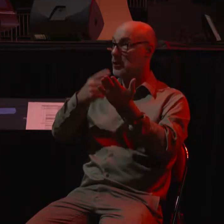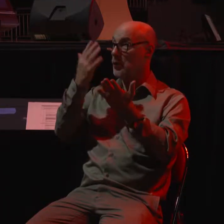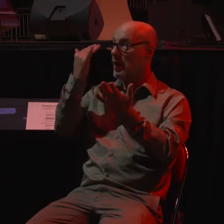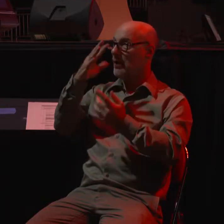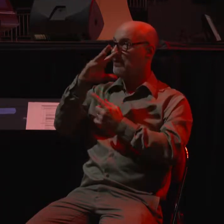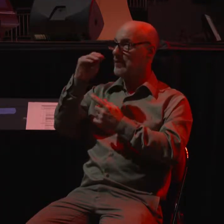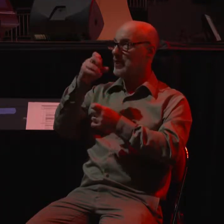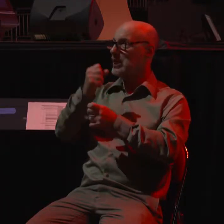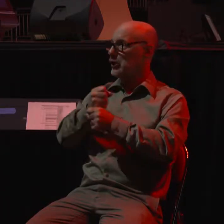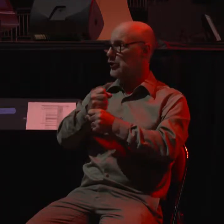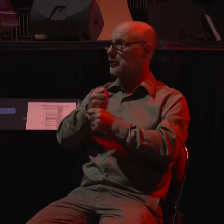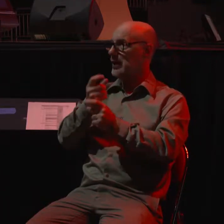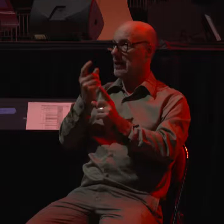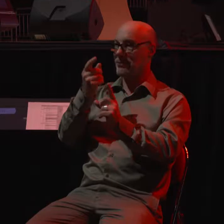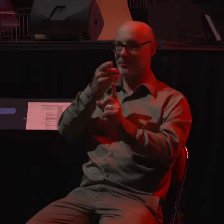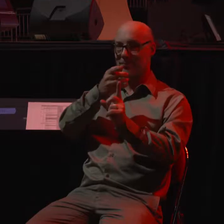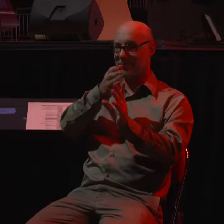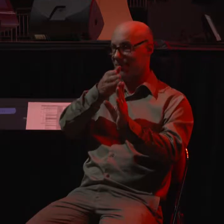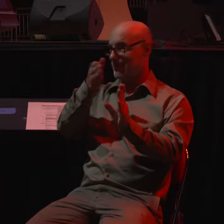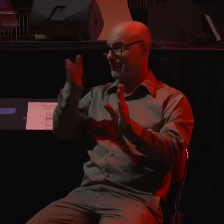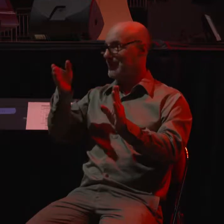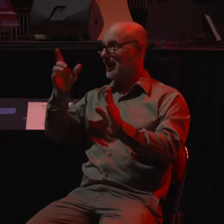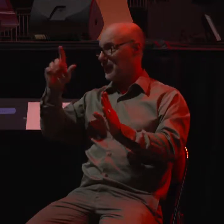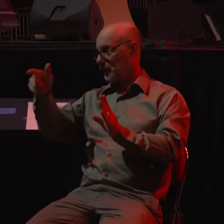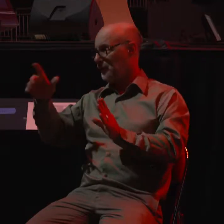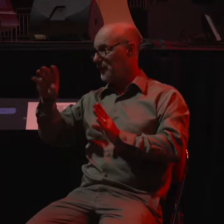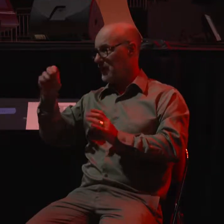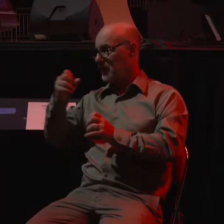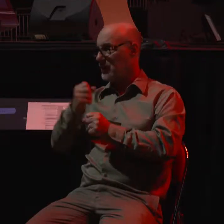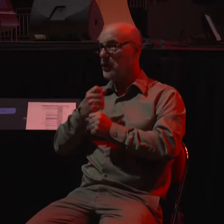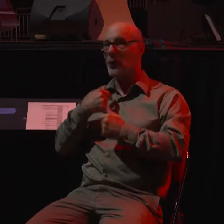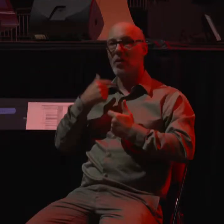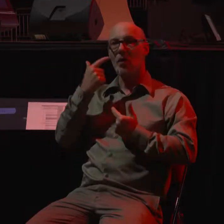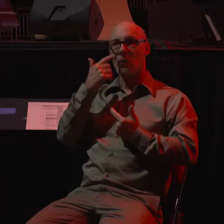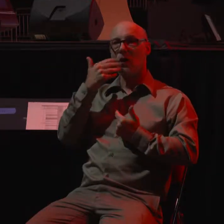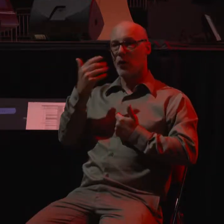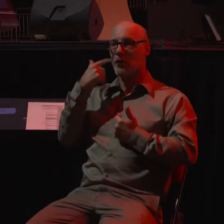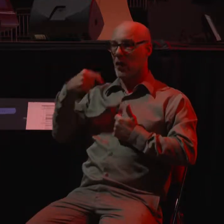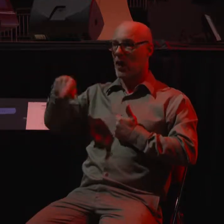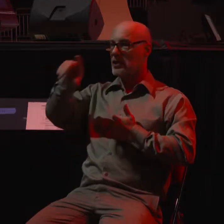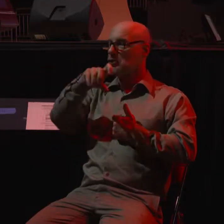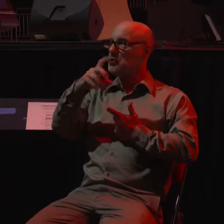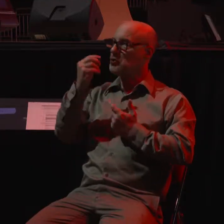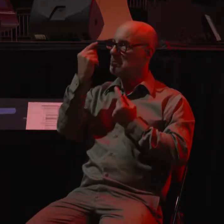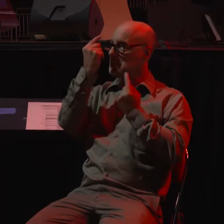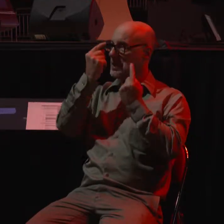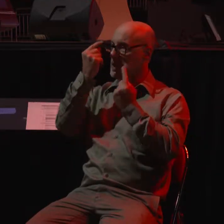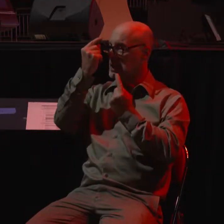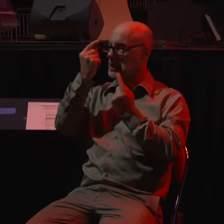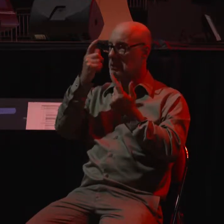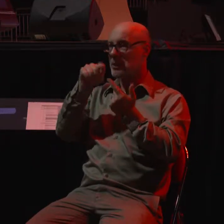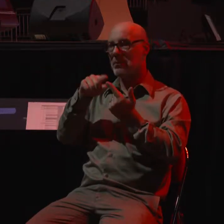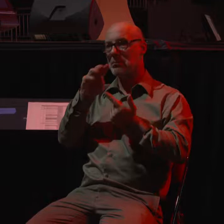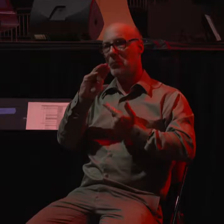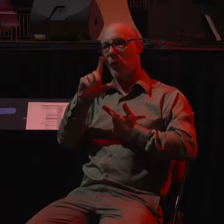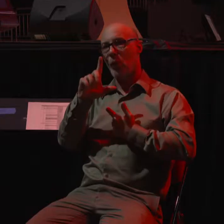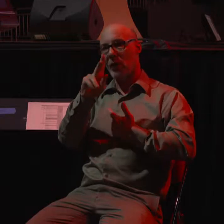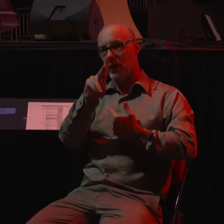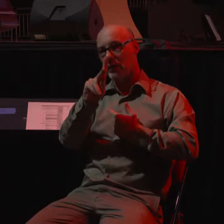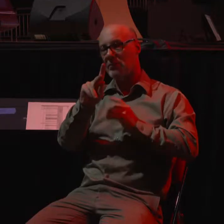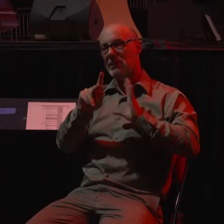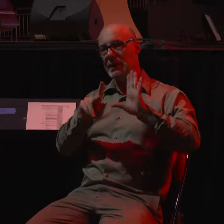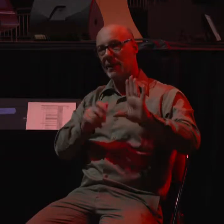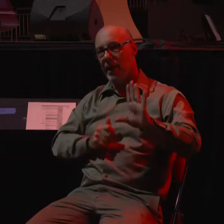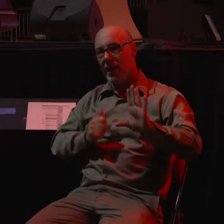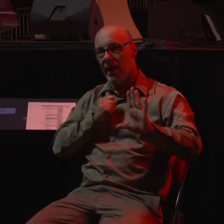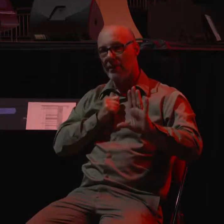time, and we thought it important, appropriate to do some reflection of our own in thinking about Dr. Martin Luther King, his